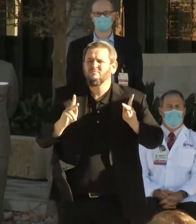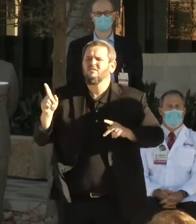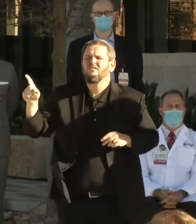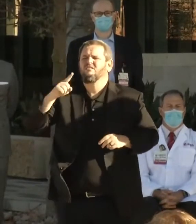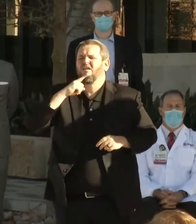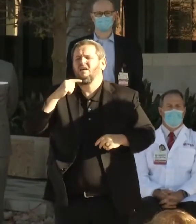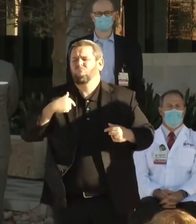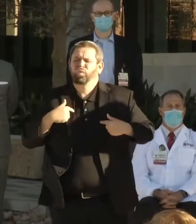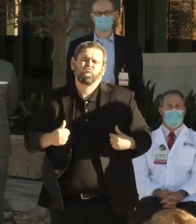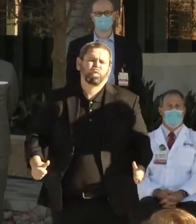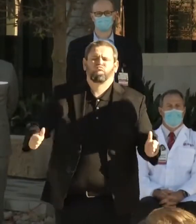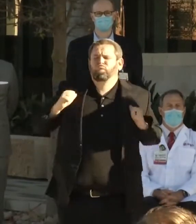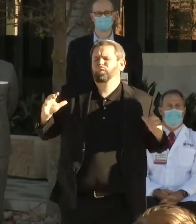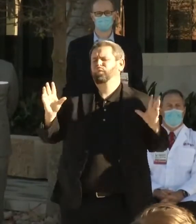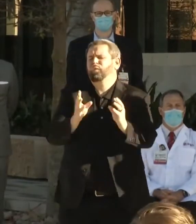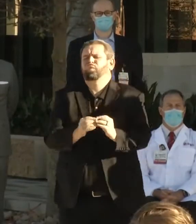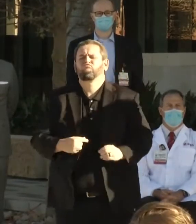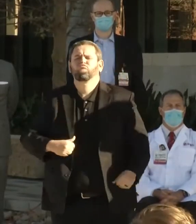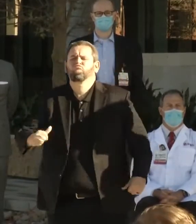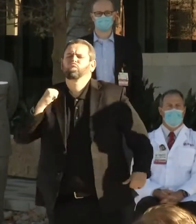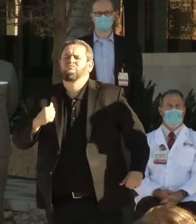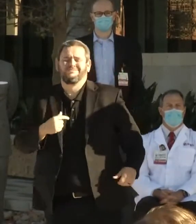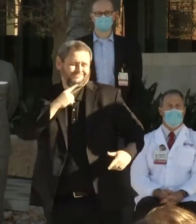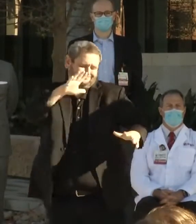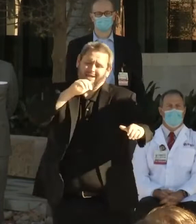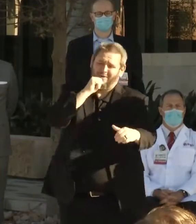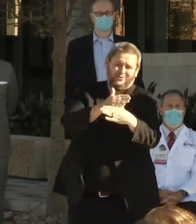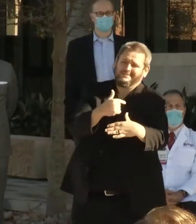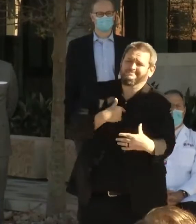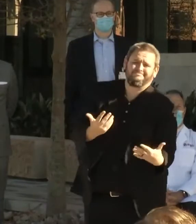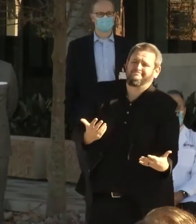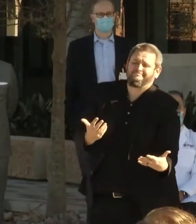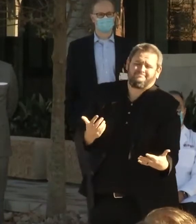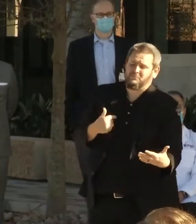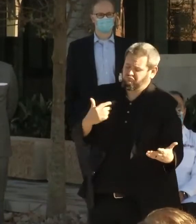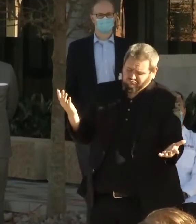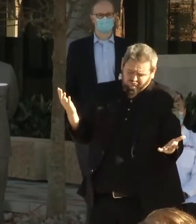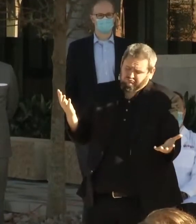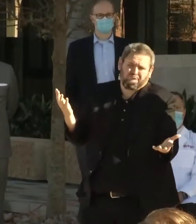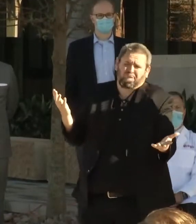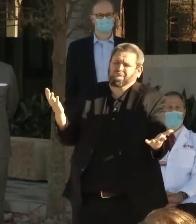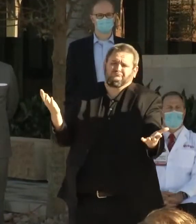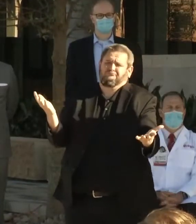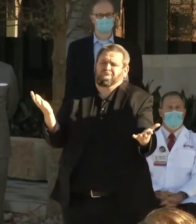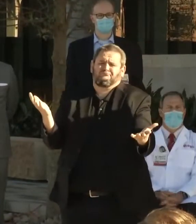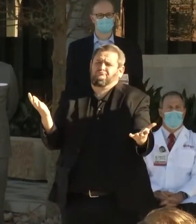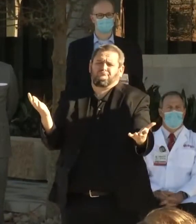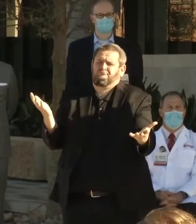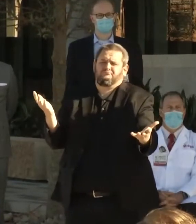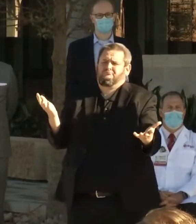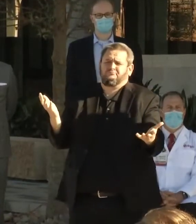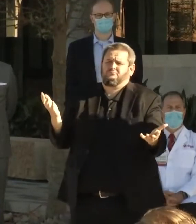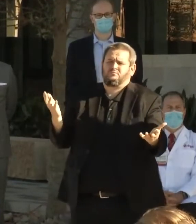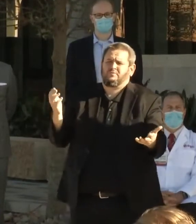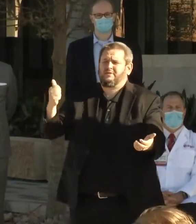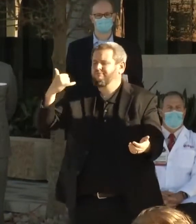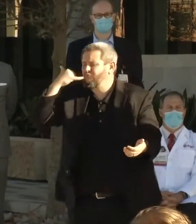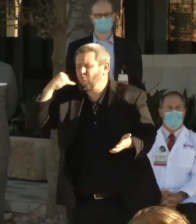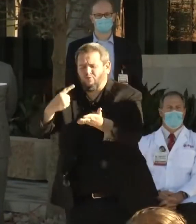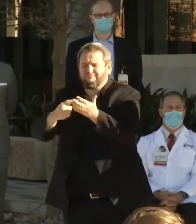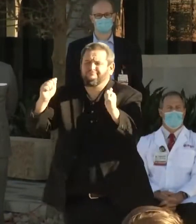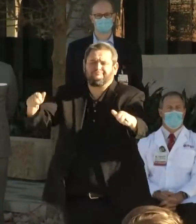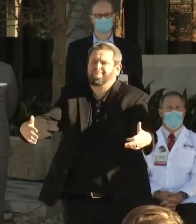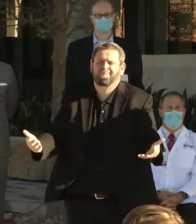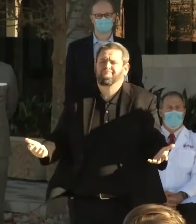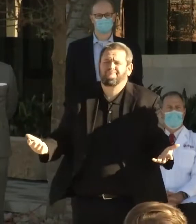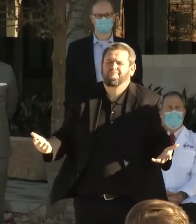It doesn't bother me, no. I told him, I said, anything, that doesn't bother me. We can get on the phone, we can make other arrangements. We